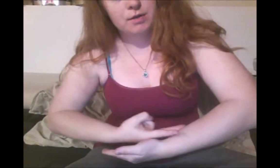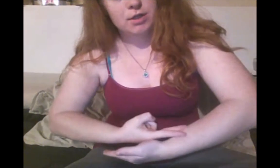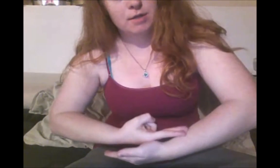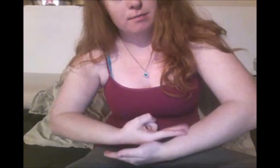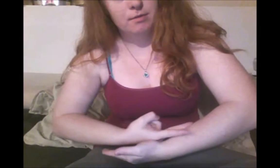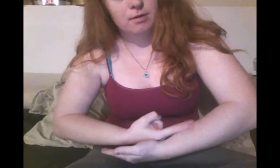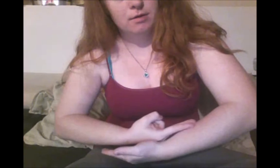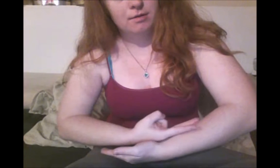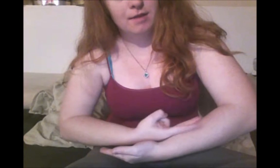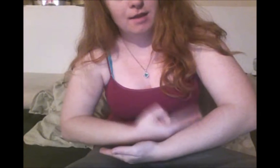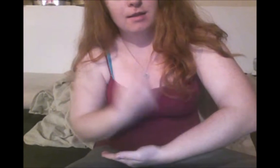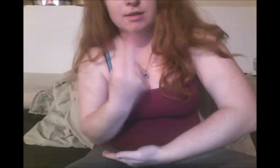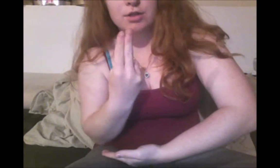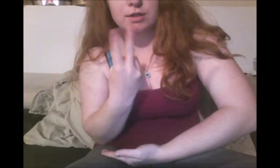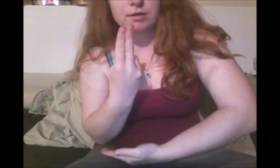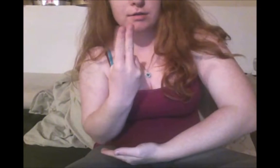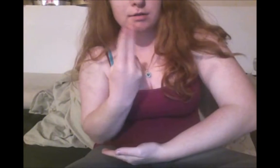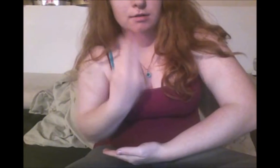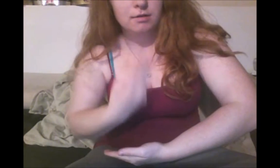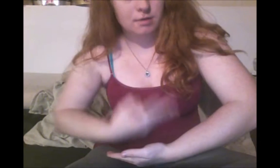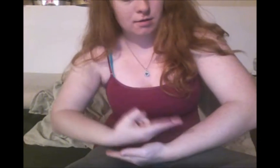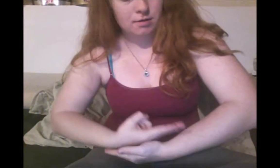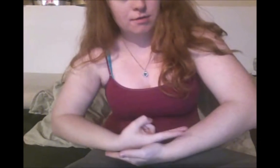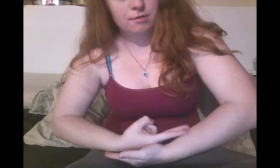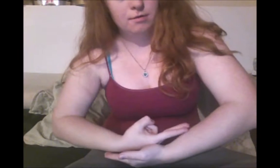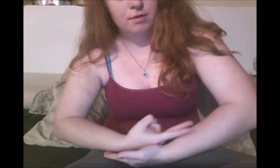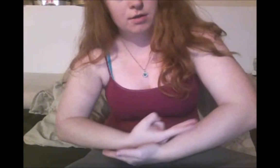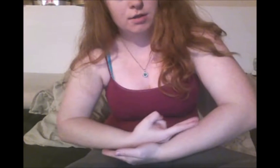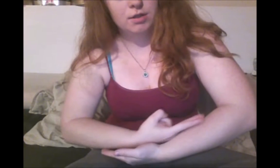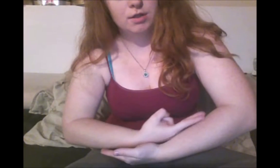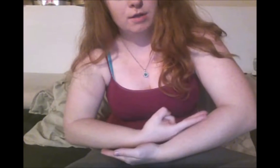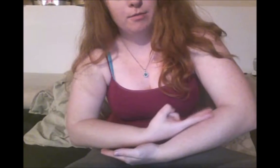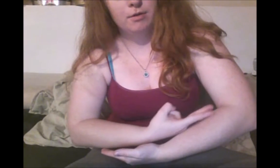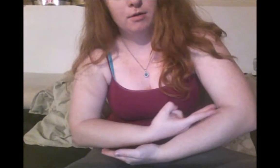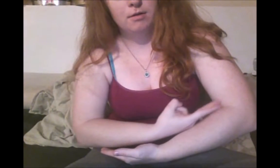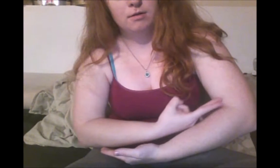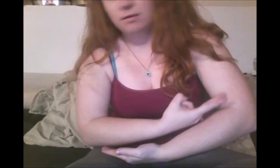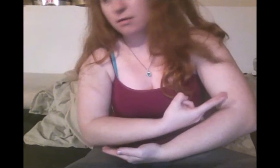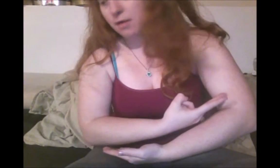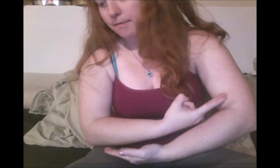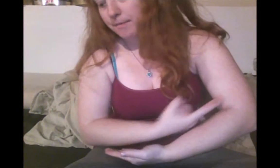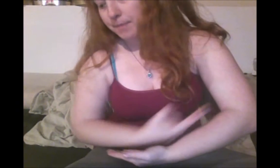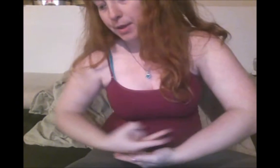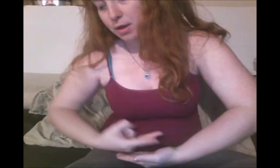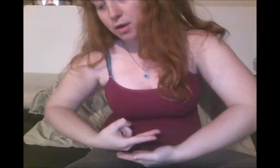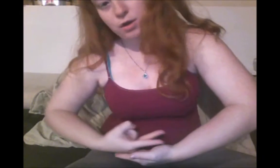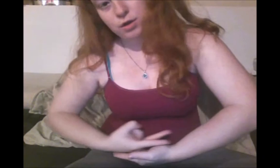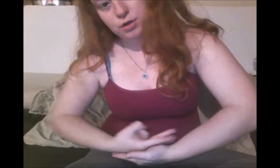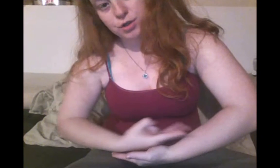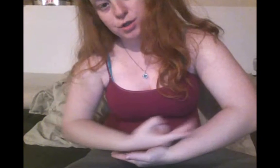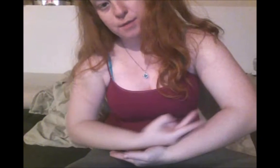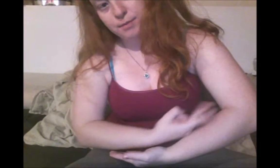sheep. It's like, these are scissors. So, sheep. Okay? Sheep.